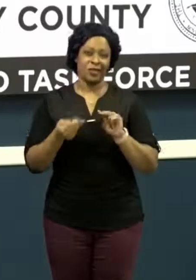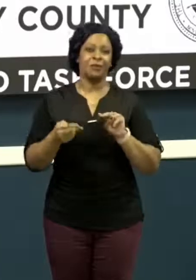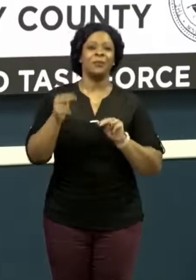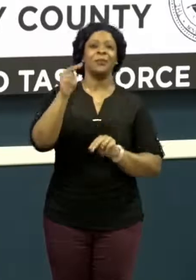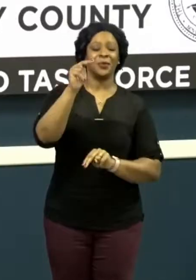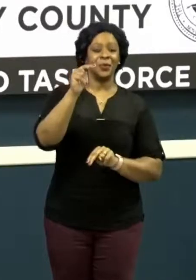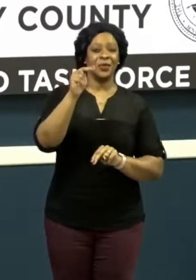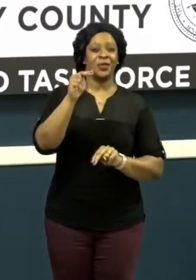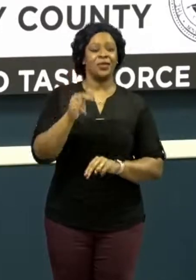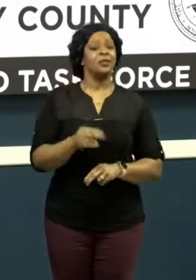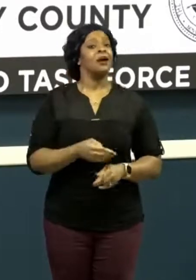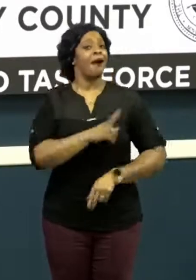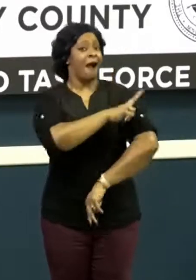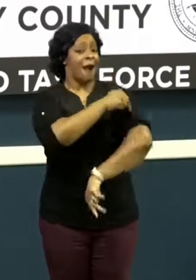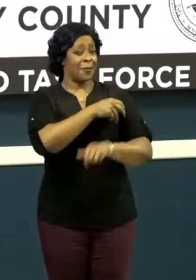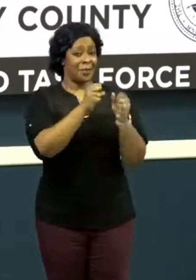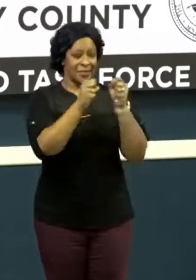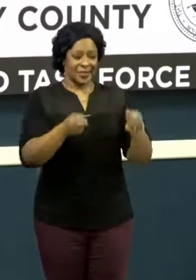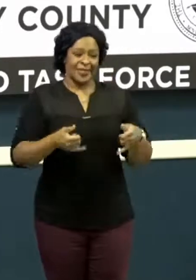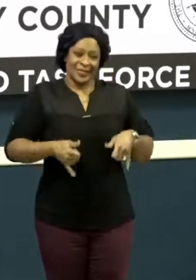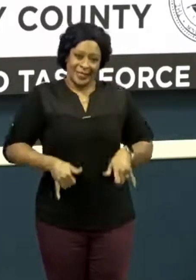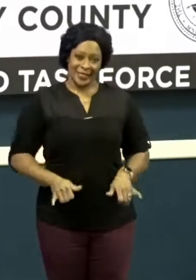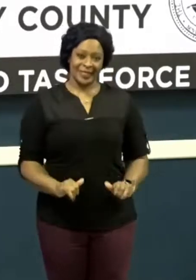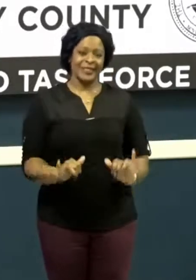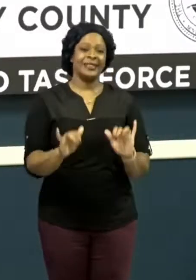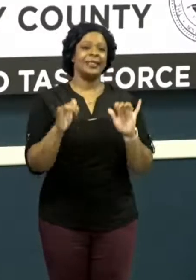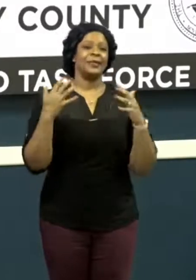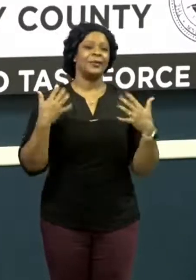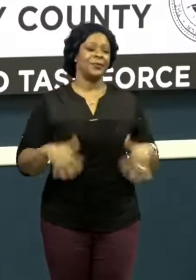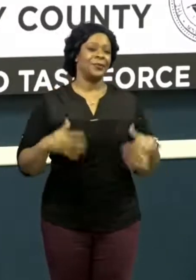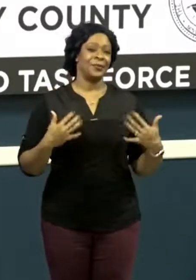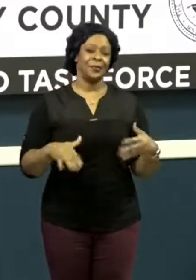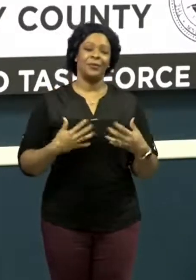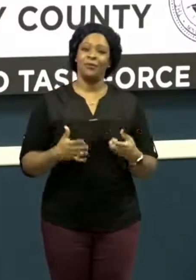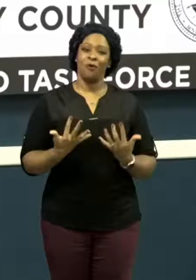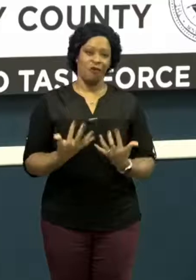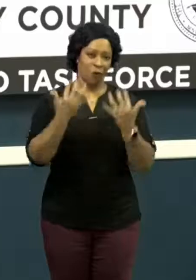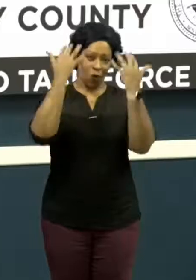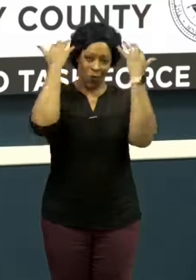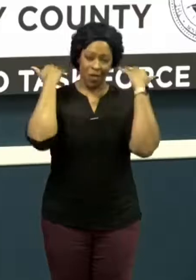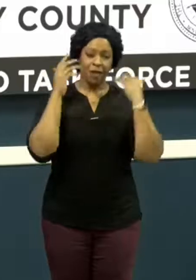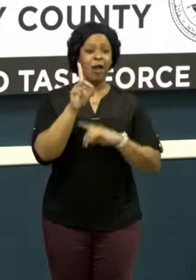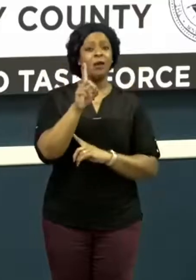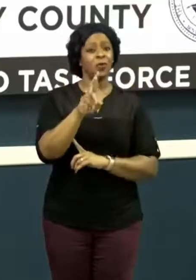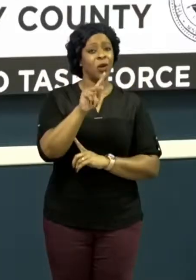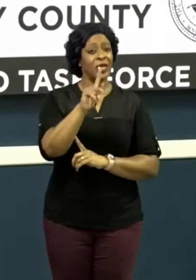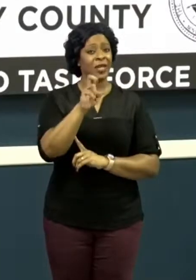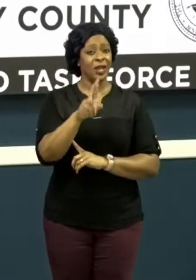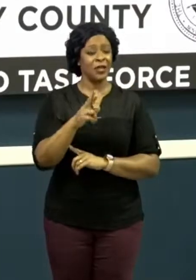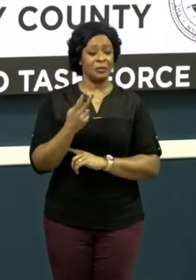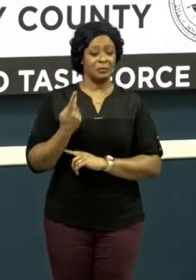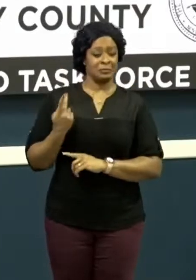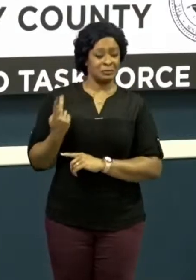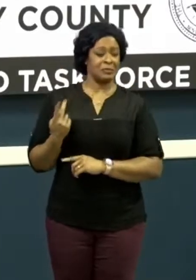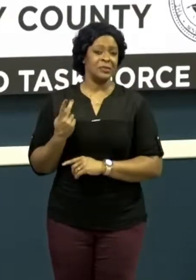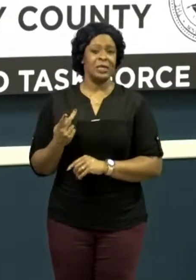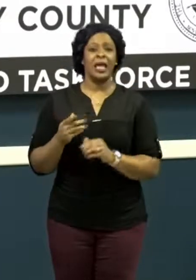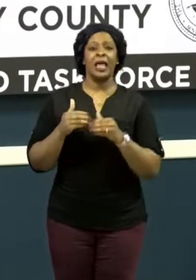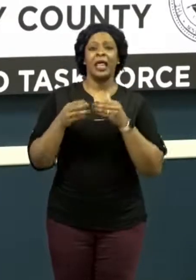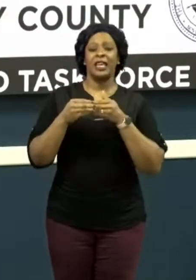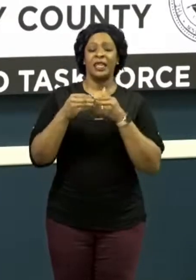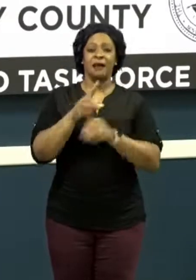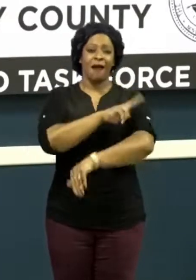I'll mention is that our hospital systems do continue to be incredibly stressed. Dr. Taylor and I were on with the leaders of our